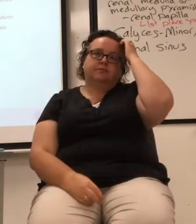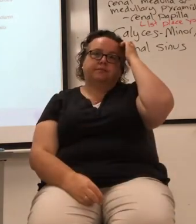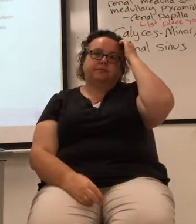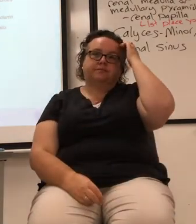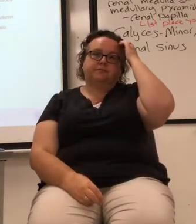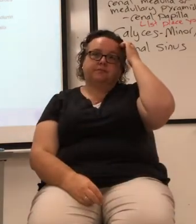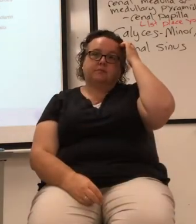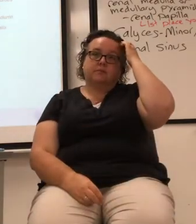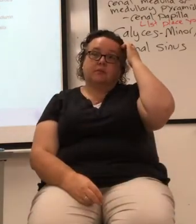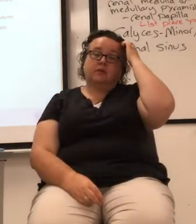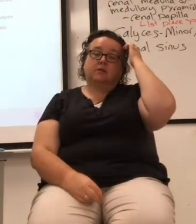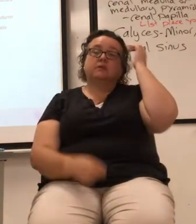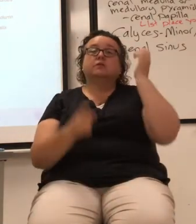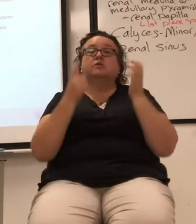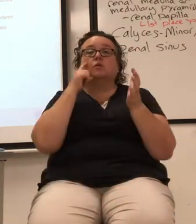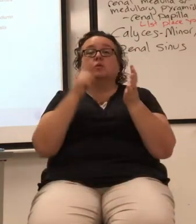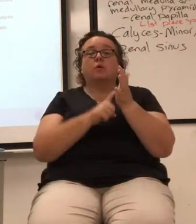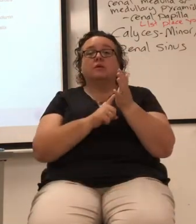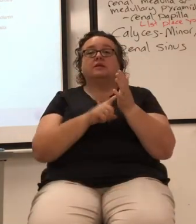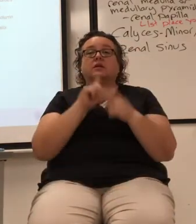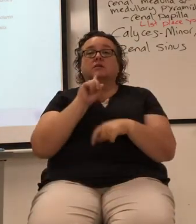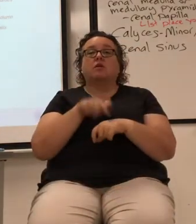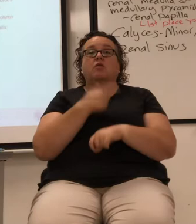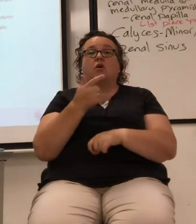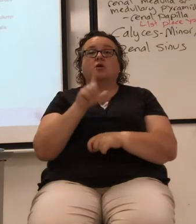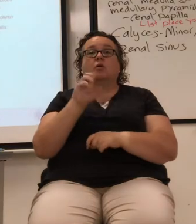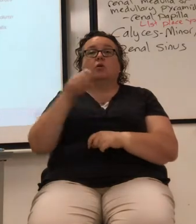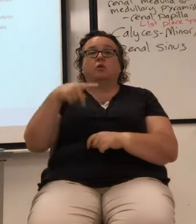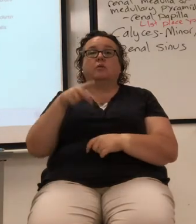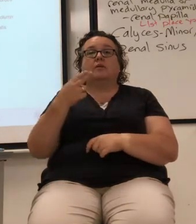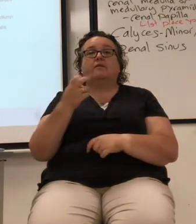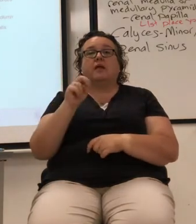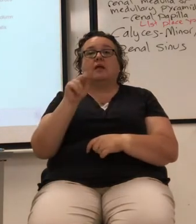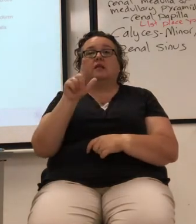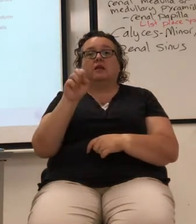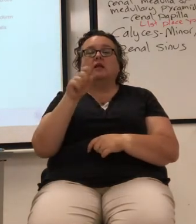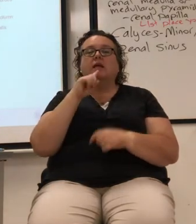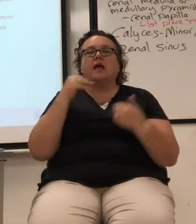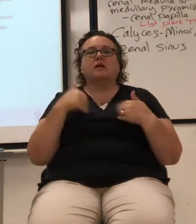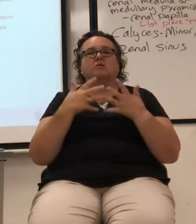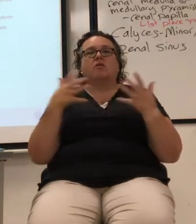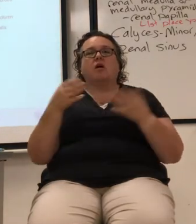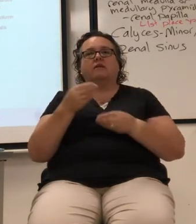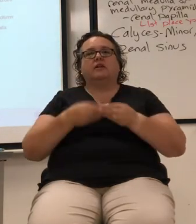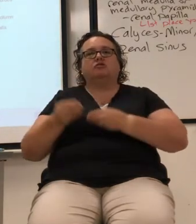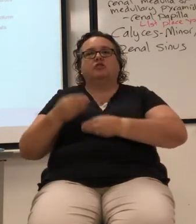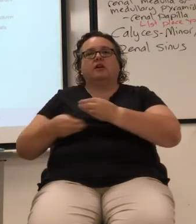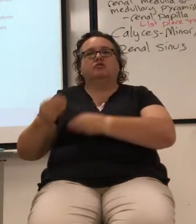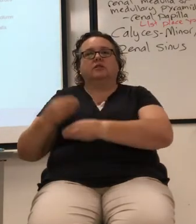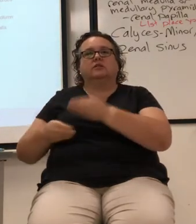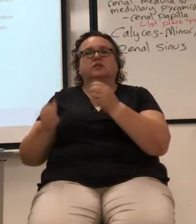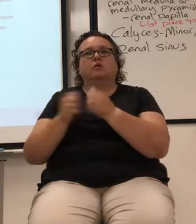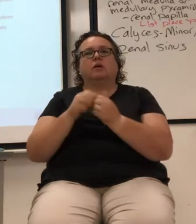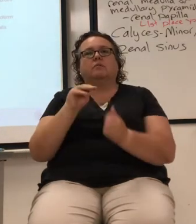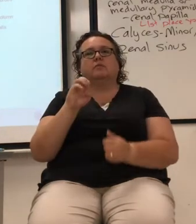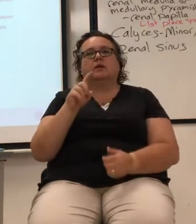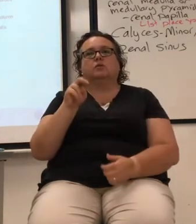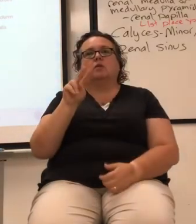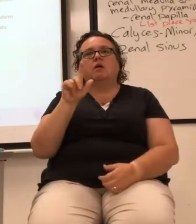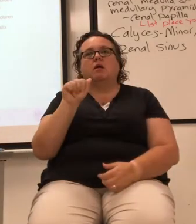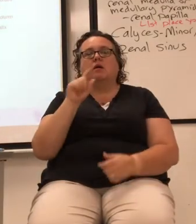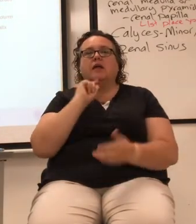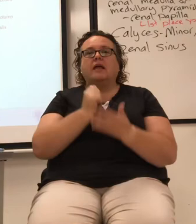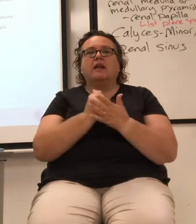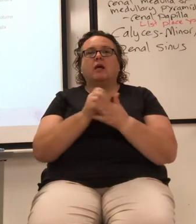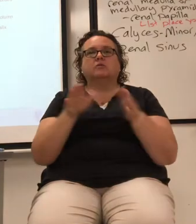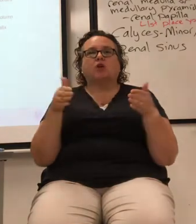What we're going to see is the longer loop of Henle performs a lot of exchanges with the medulla. It helps concentrate